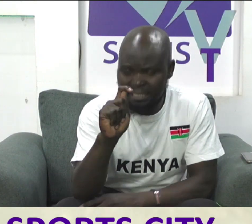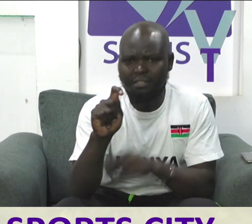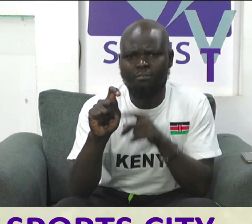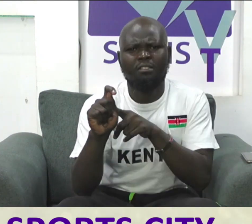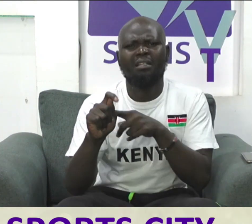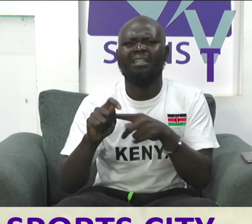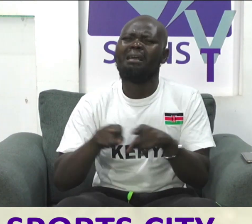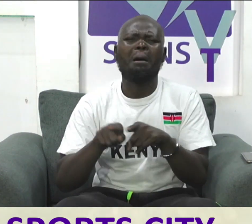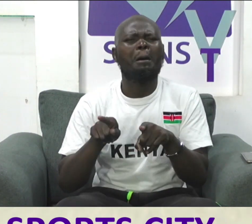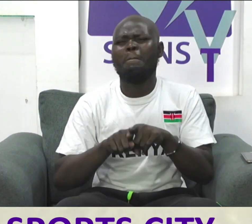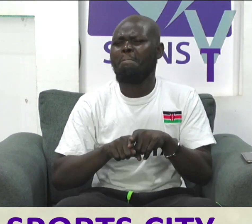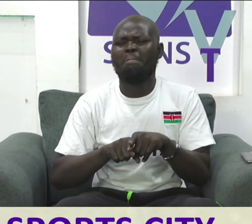also their coach